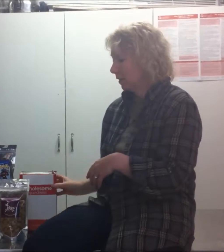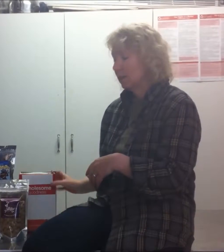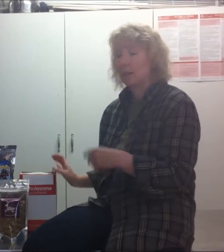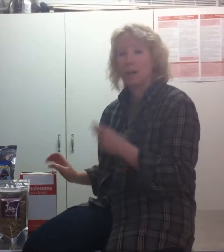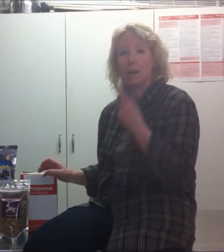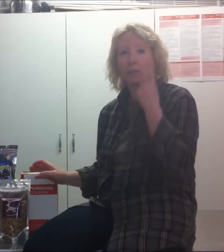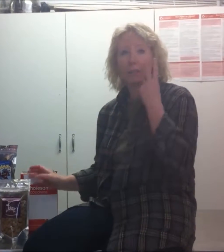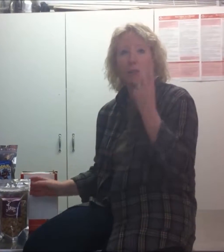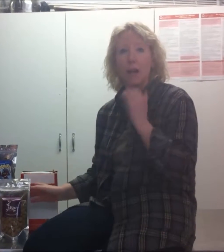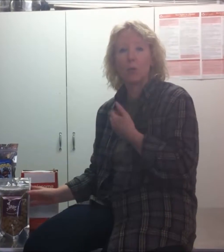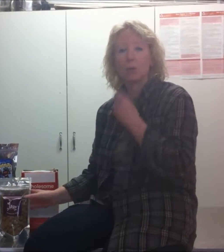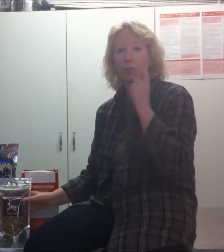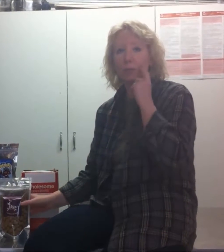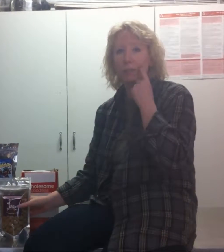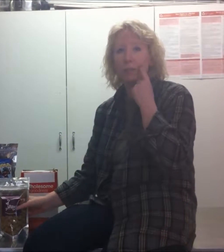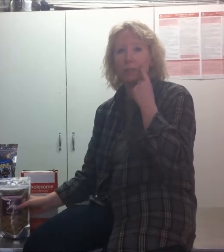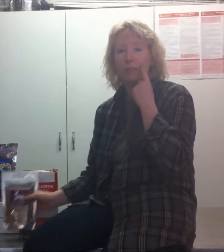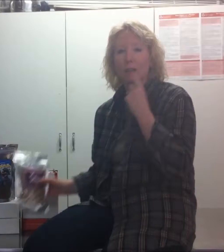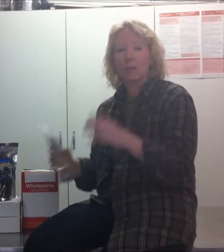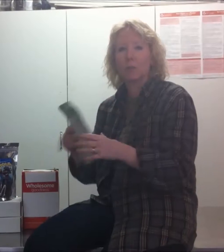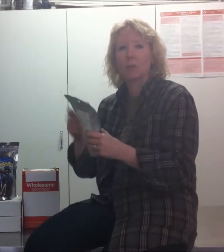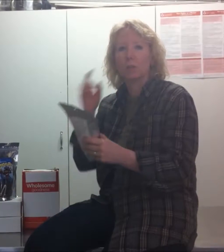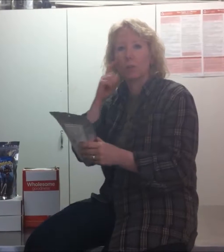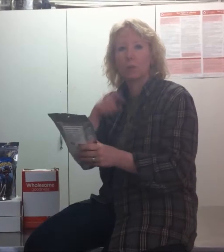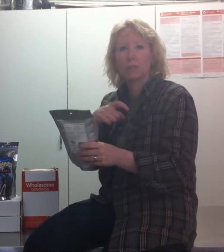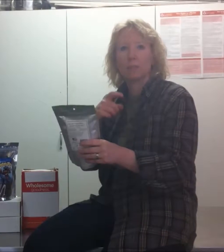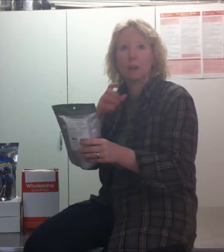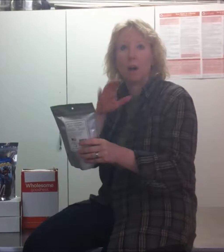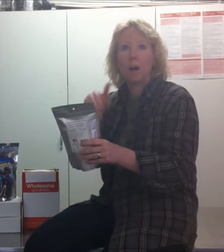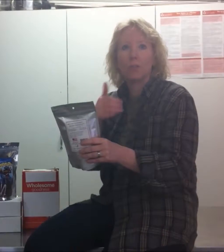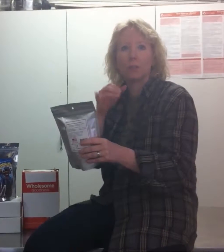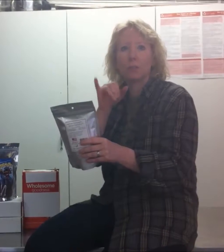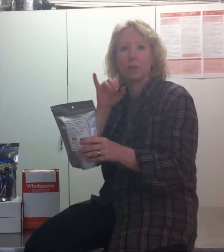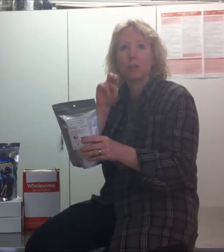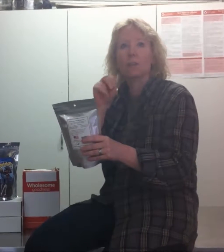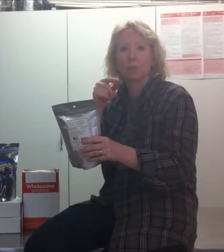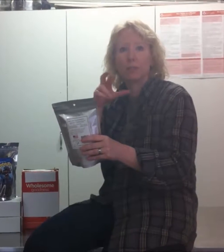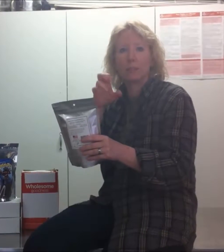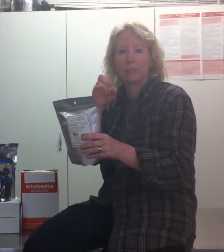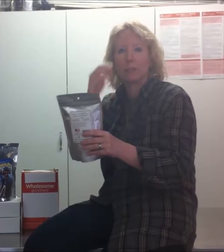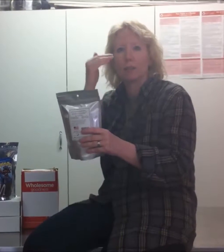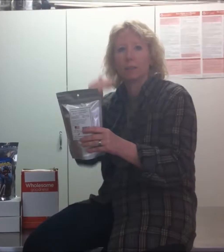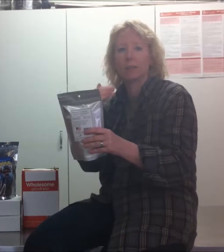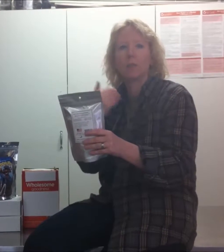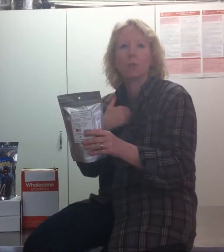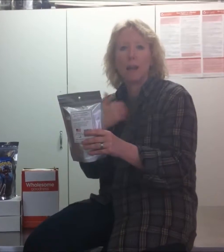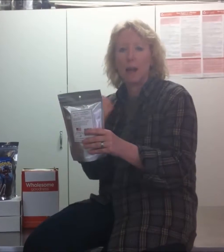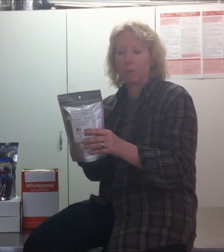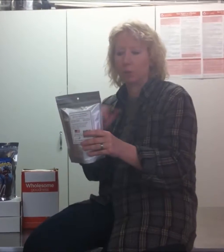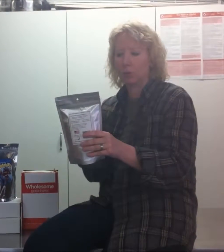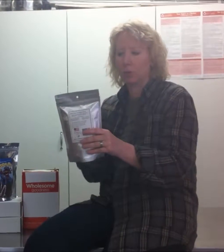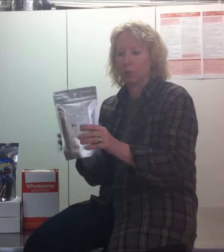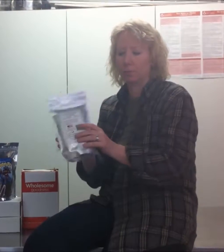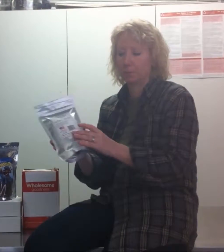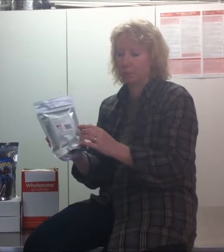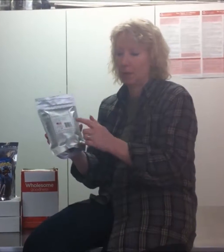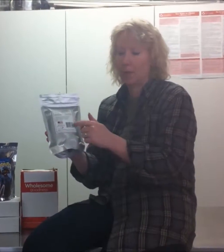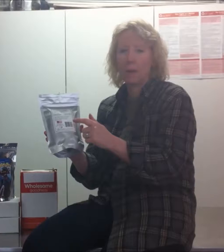Now if you see our treat, you will notice all the ingredients that we have too on the